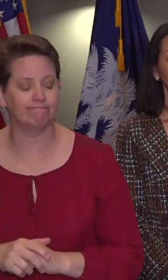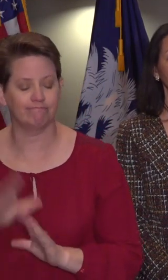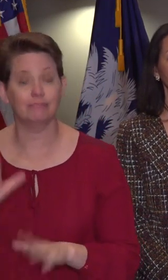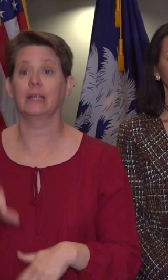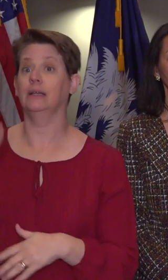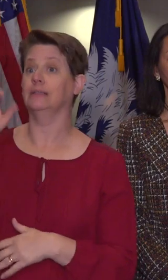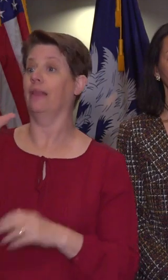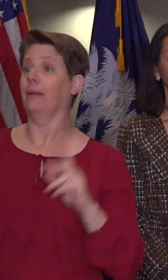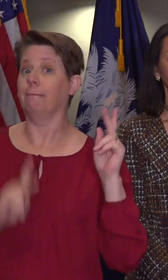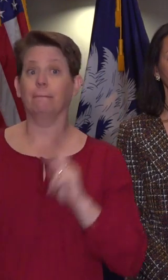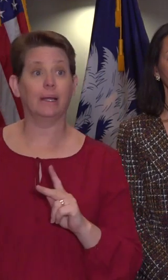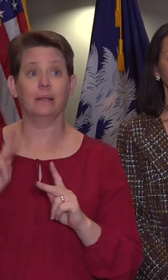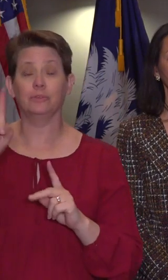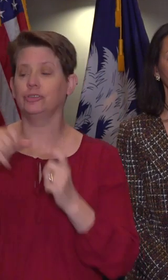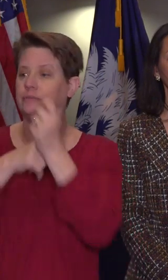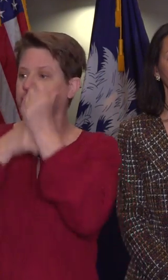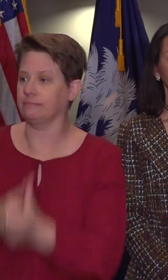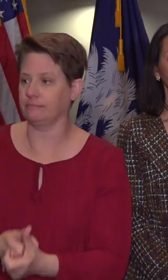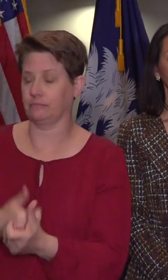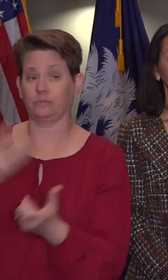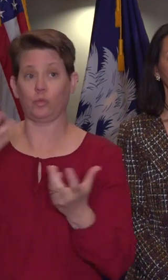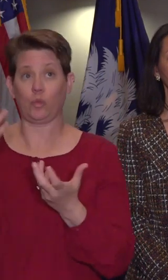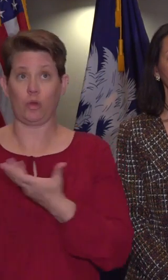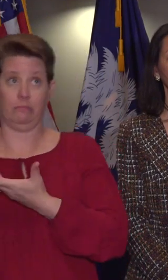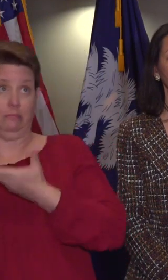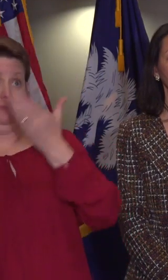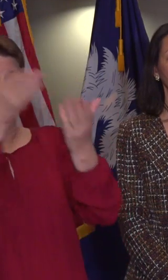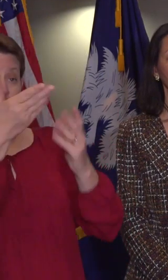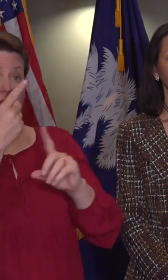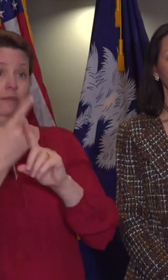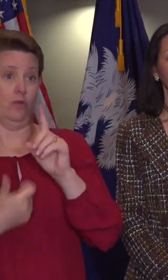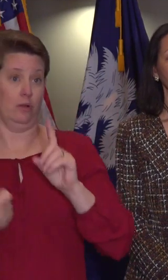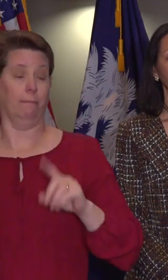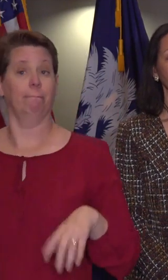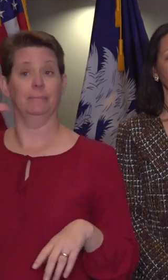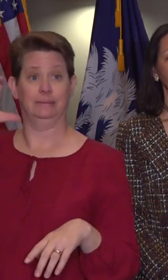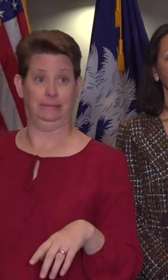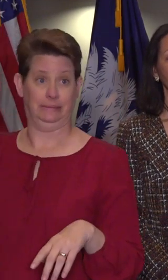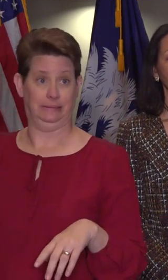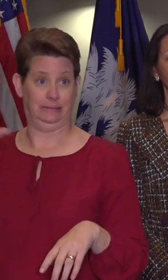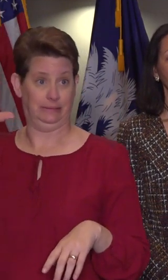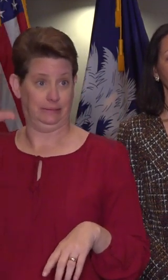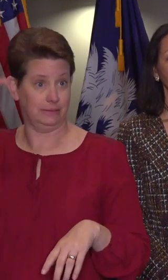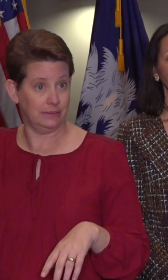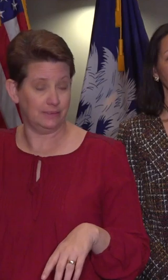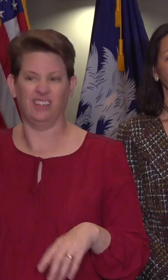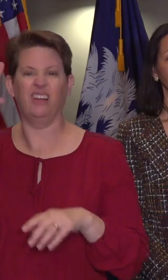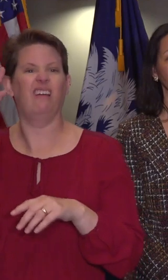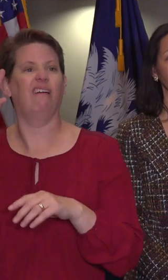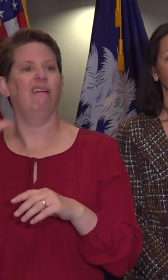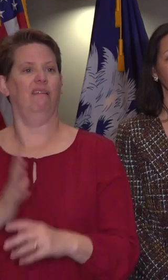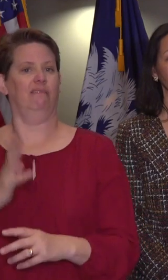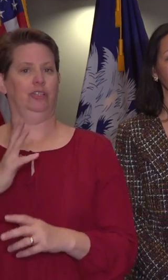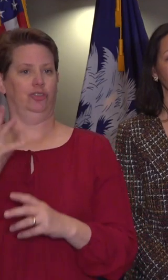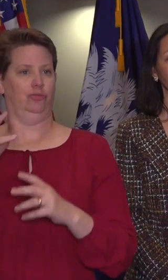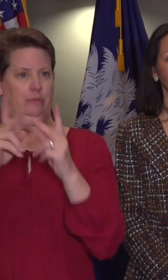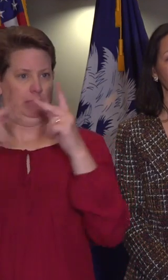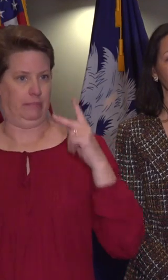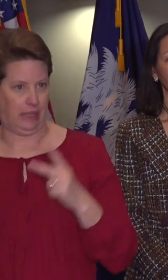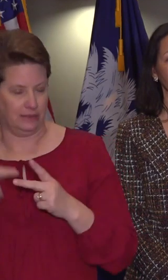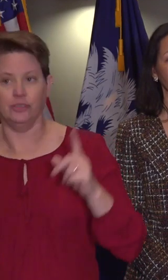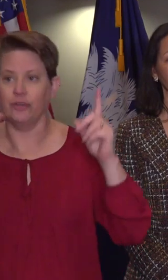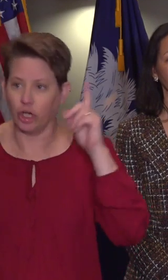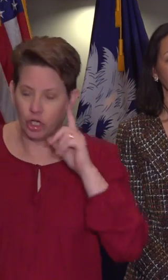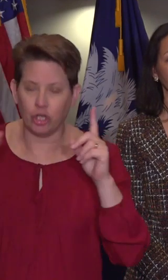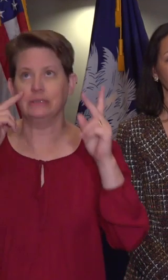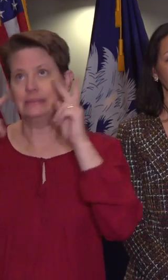should continue to follow the recommendations and information provided by the official sources, and you've all heard